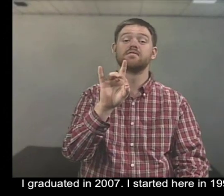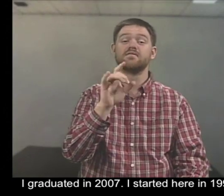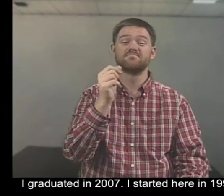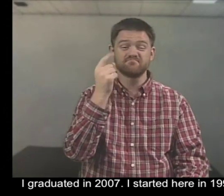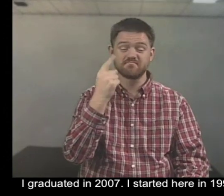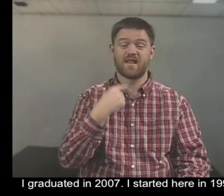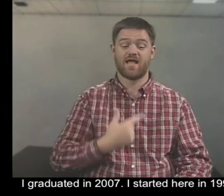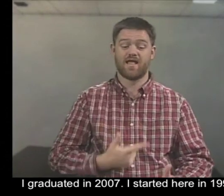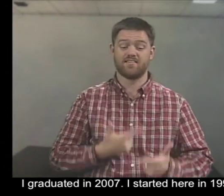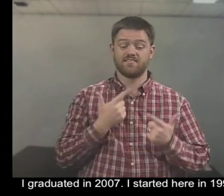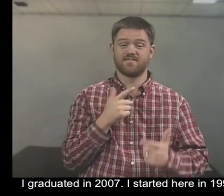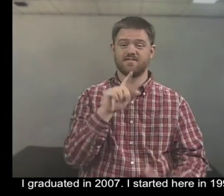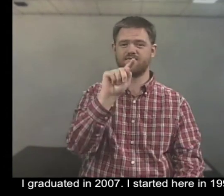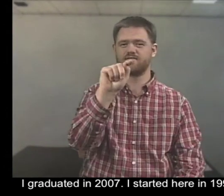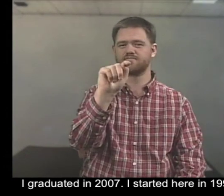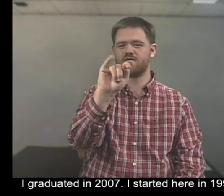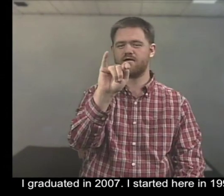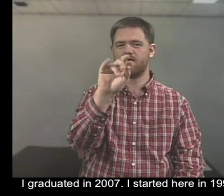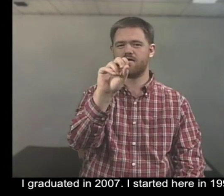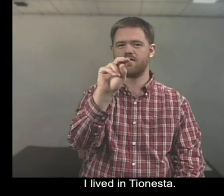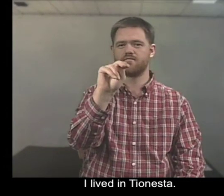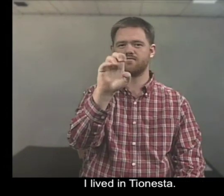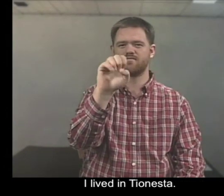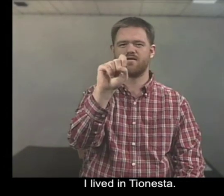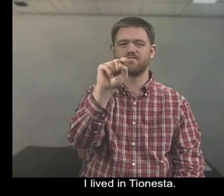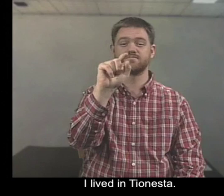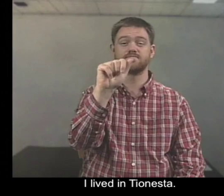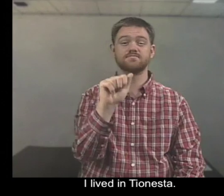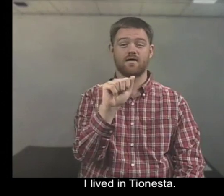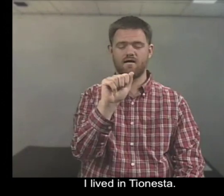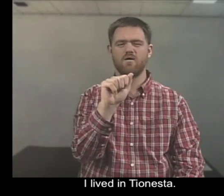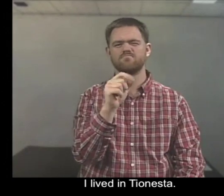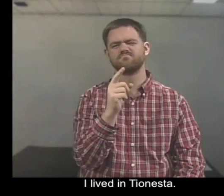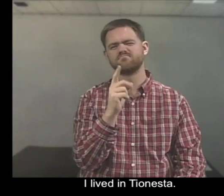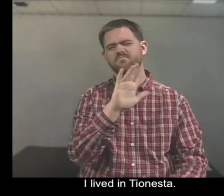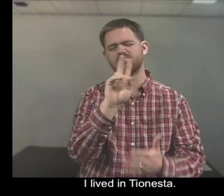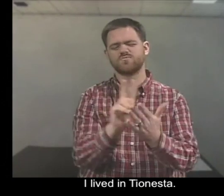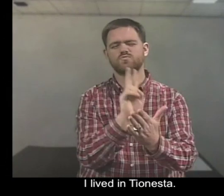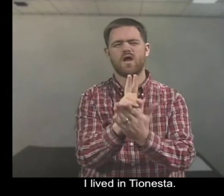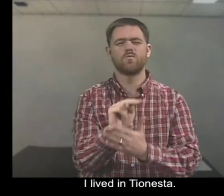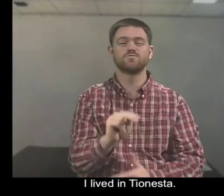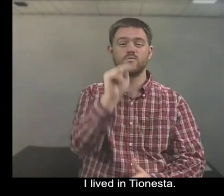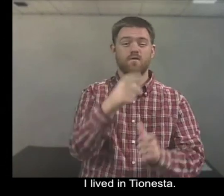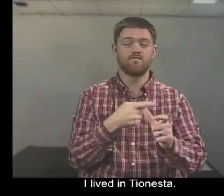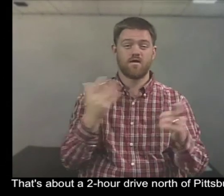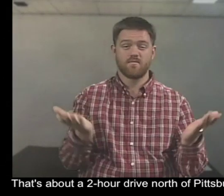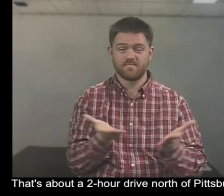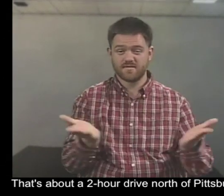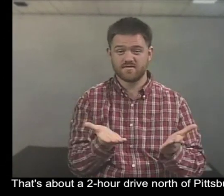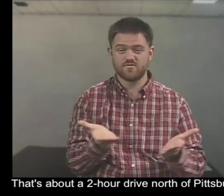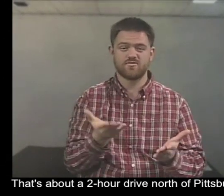1998. I lived in Tionesta. That's about a 2-hour drive north of